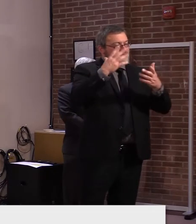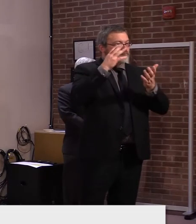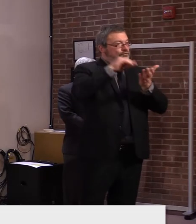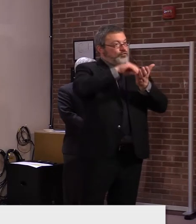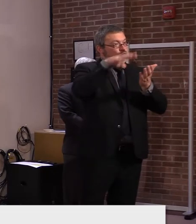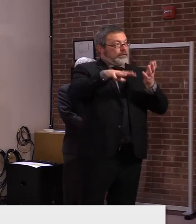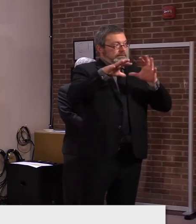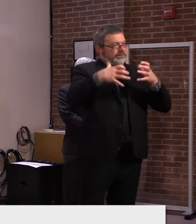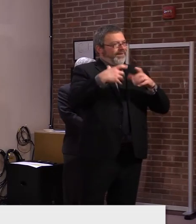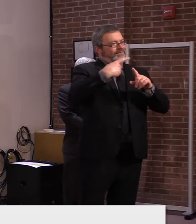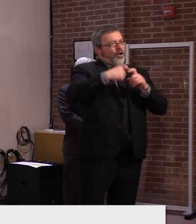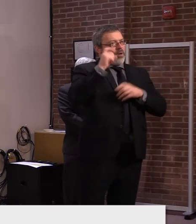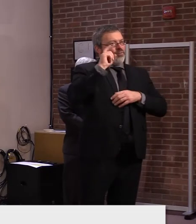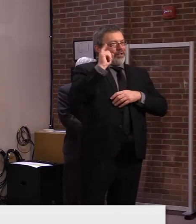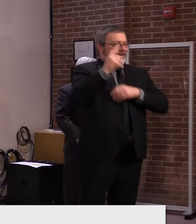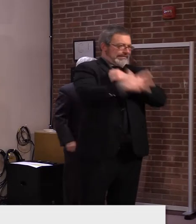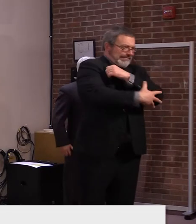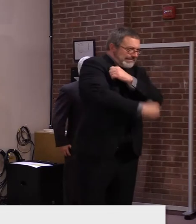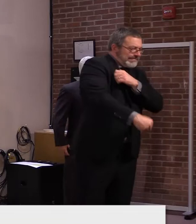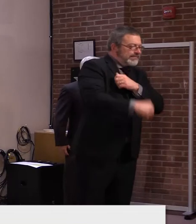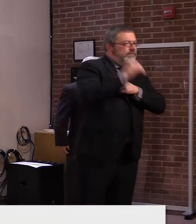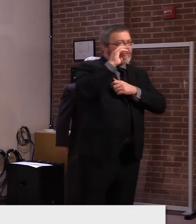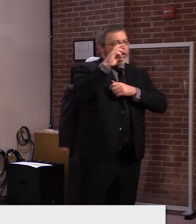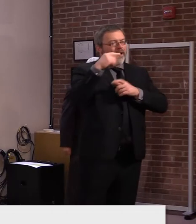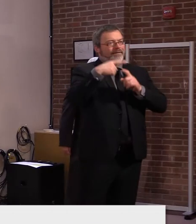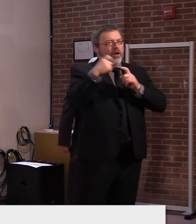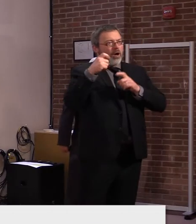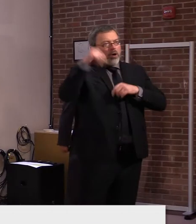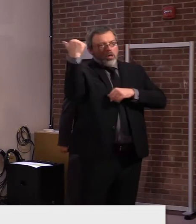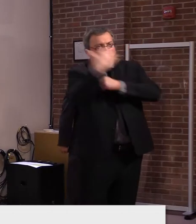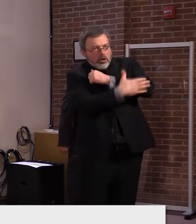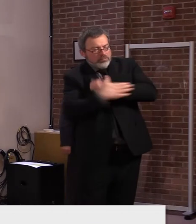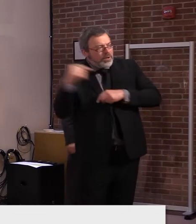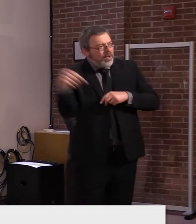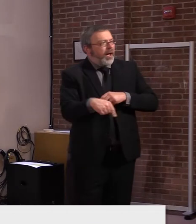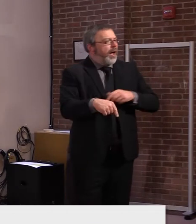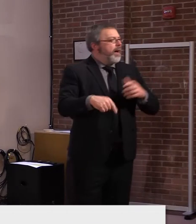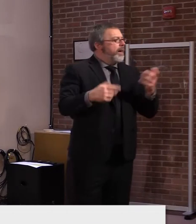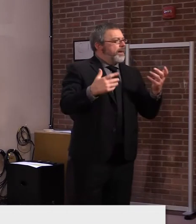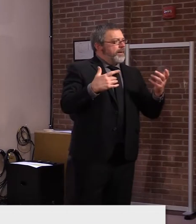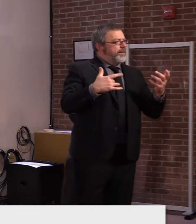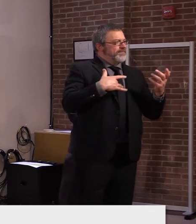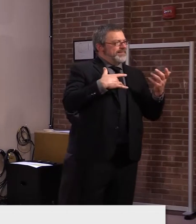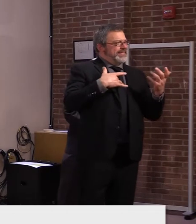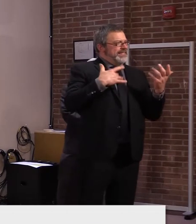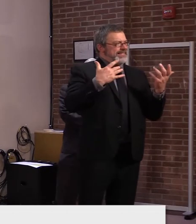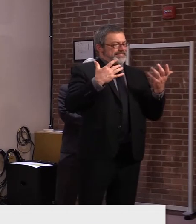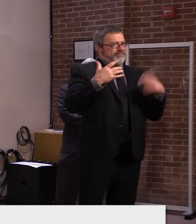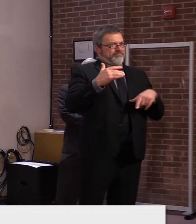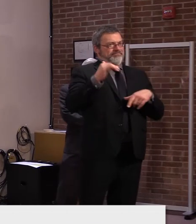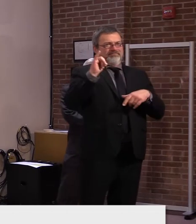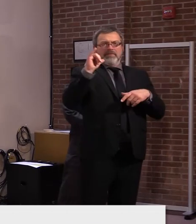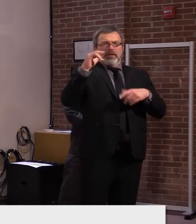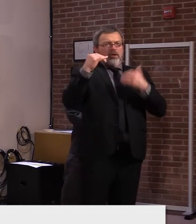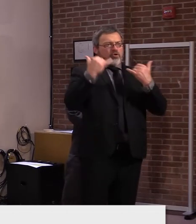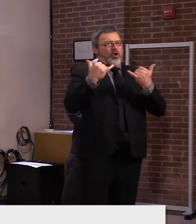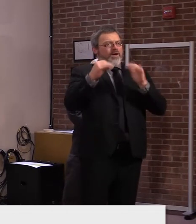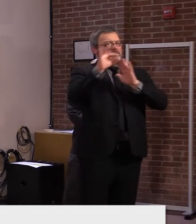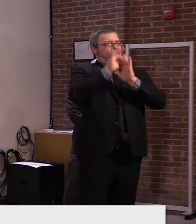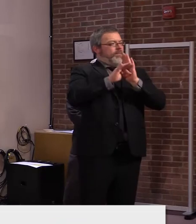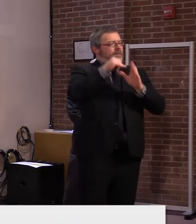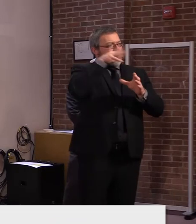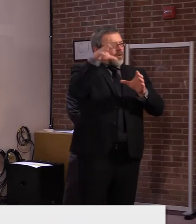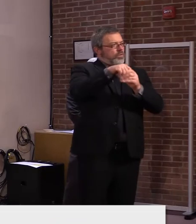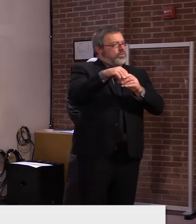doesn't take that into account. Do you think that that's inequitable and probably should change? I think it will be a very